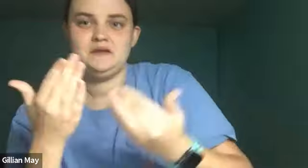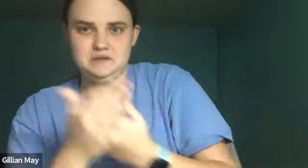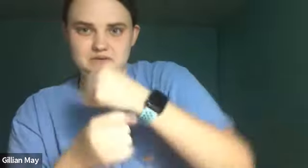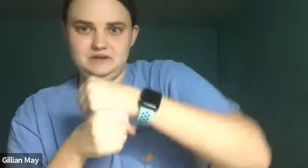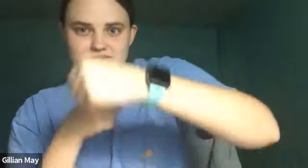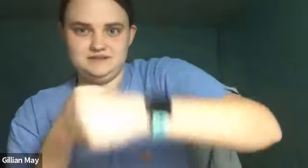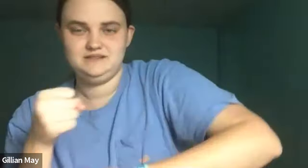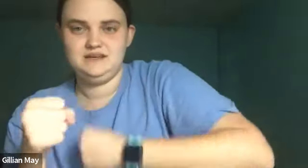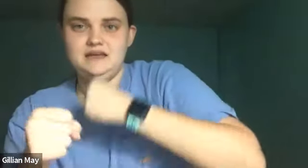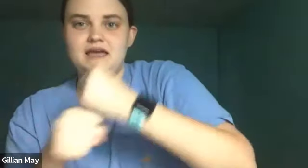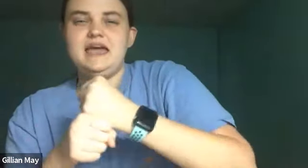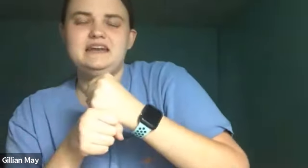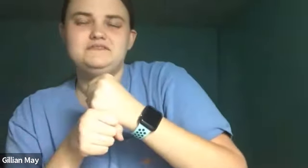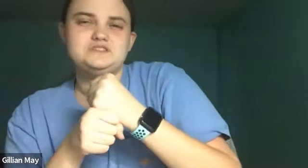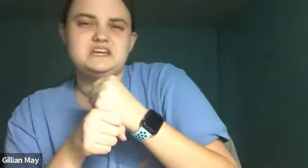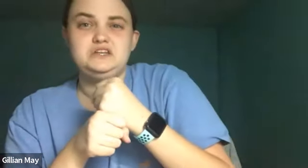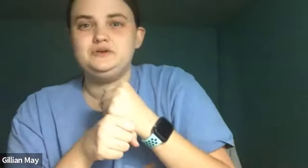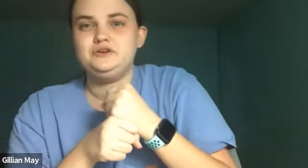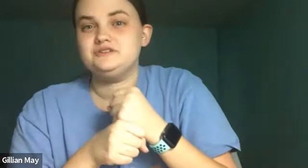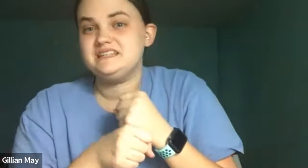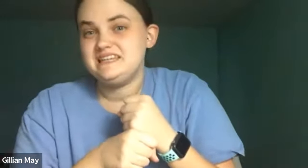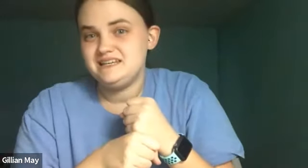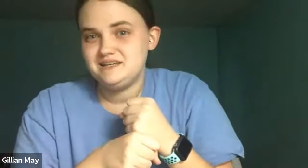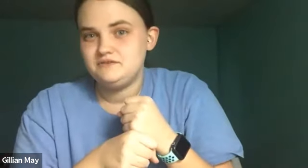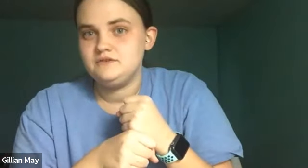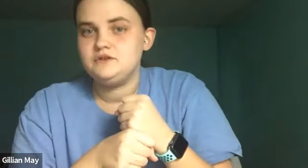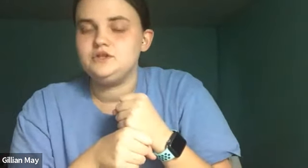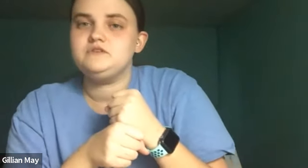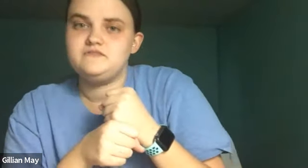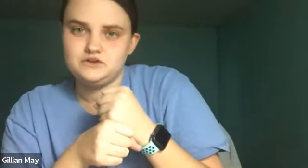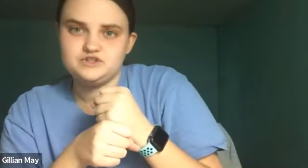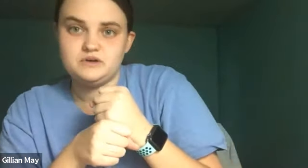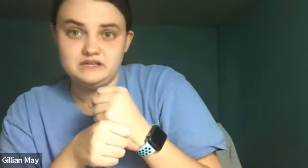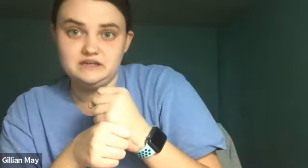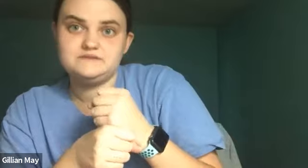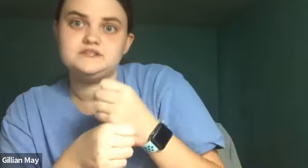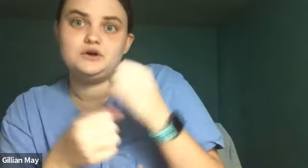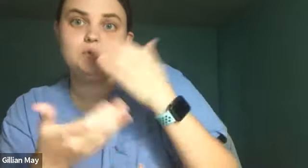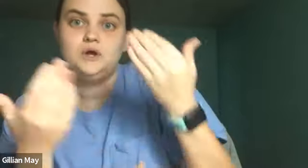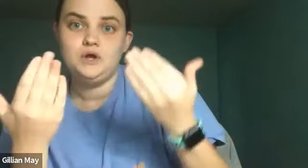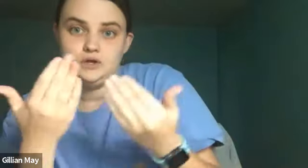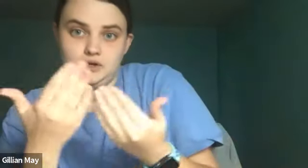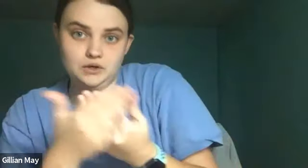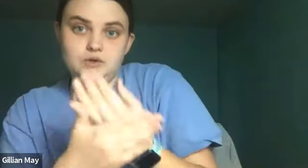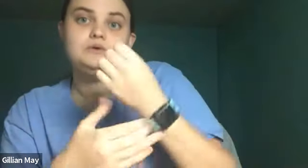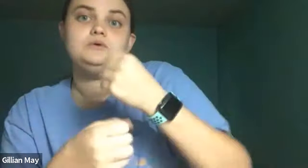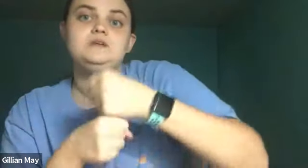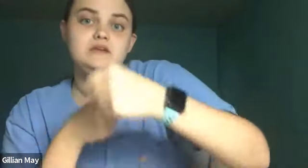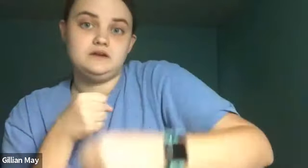New Year's. And if you're saying New Year's Eve, you would finger spell Eve. So New